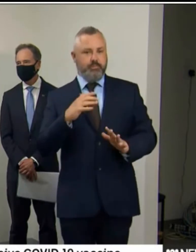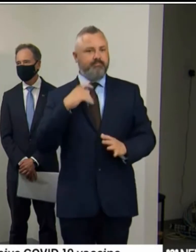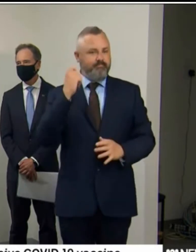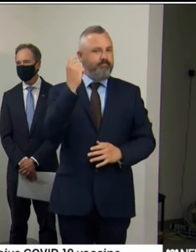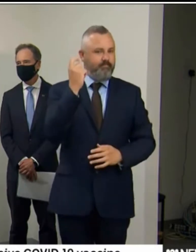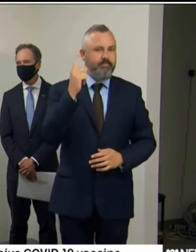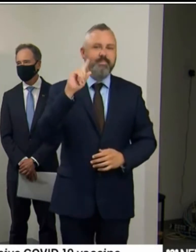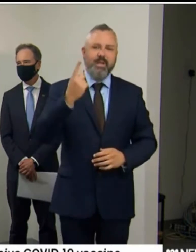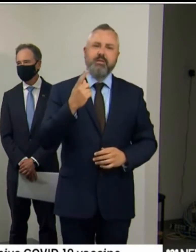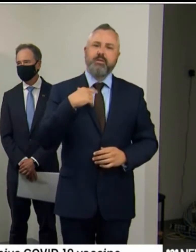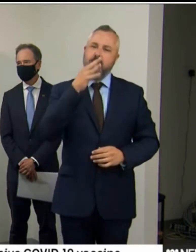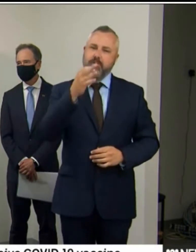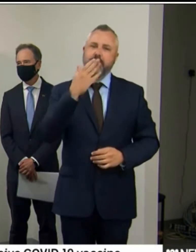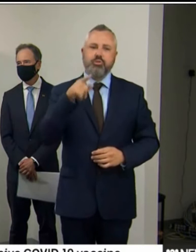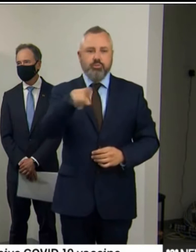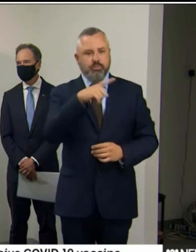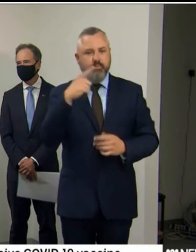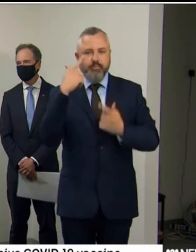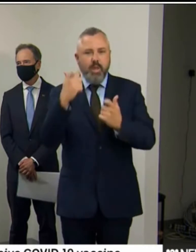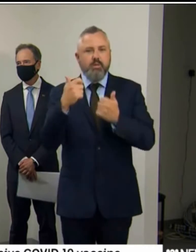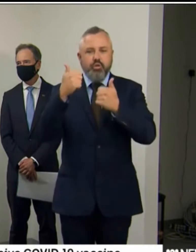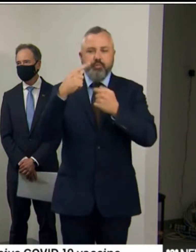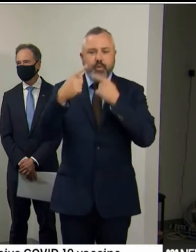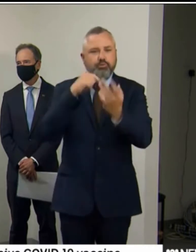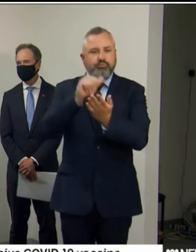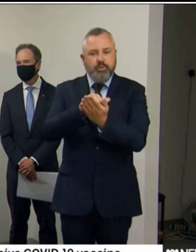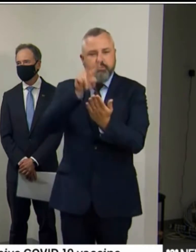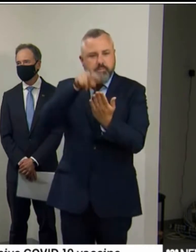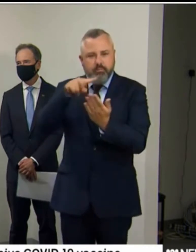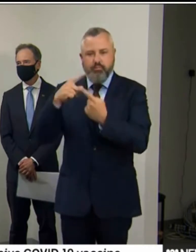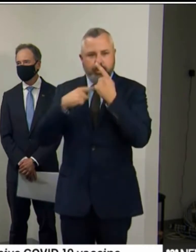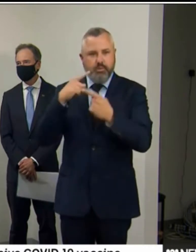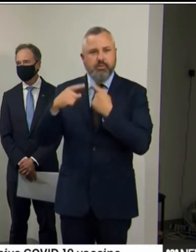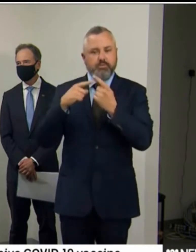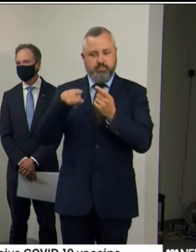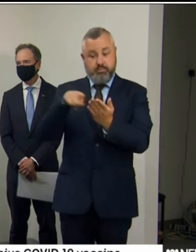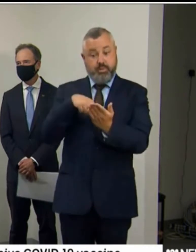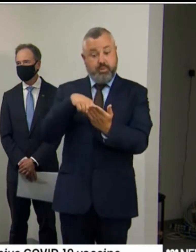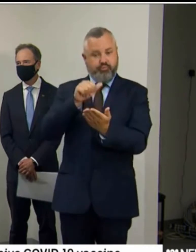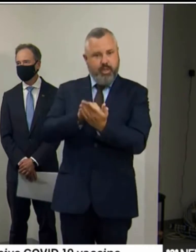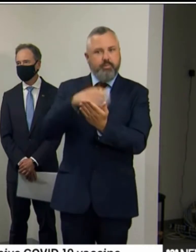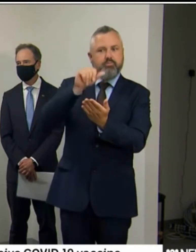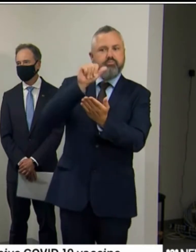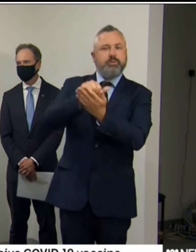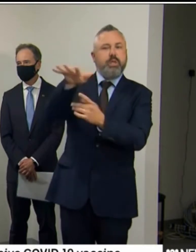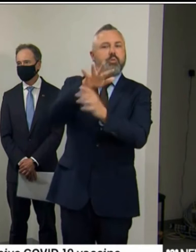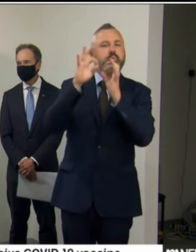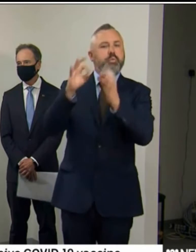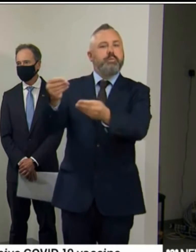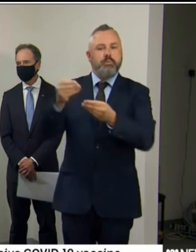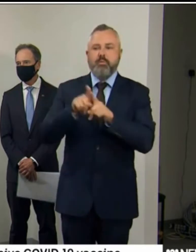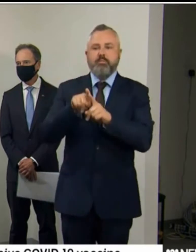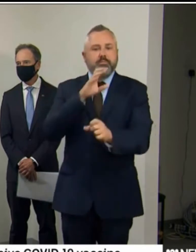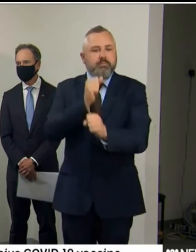get information from reliable sources, and by that I mean the Australian government sources or from their